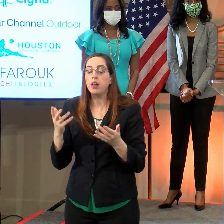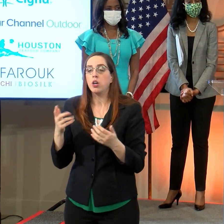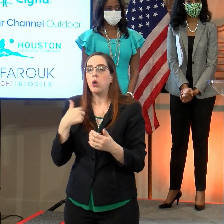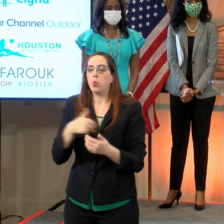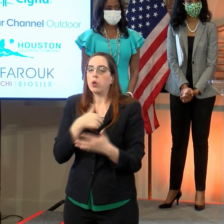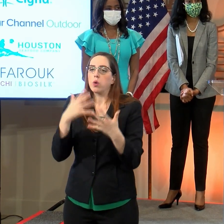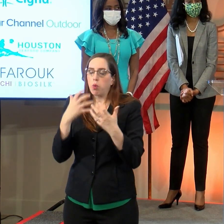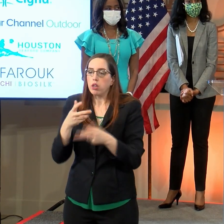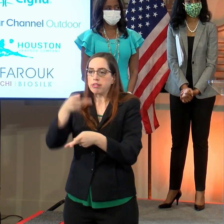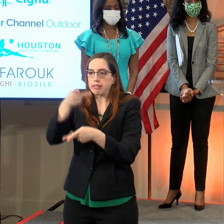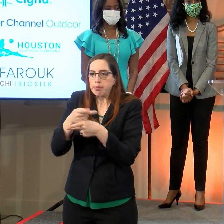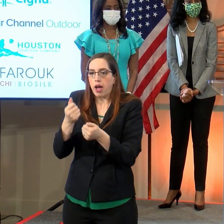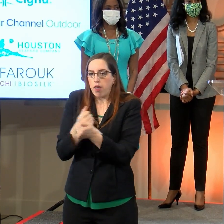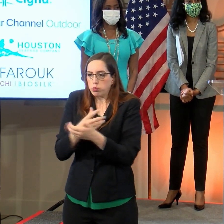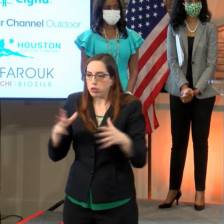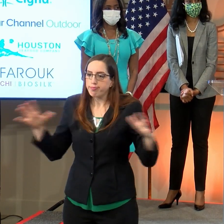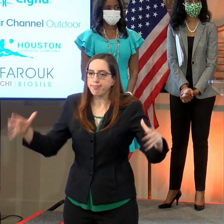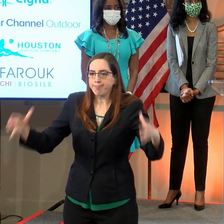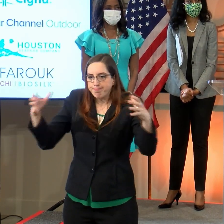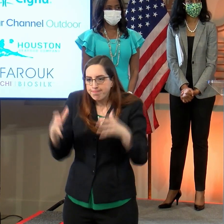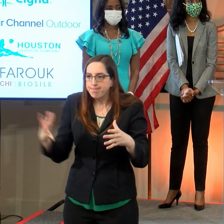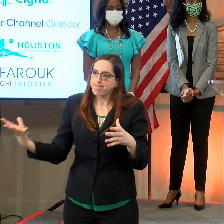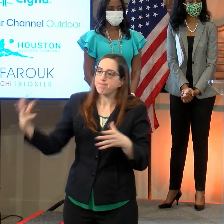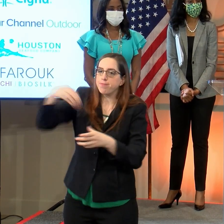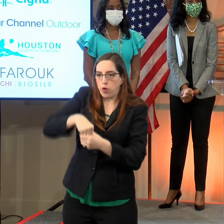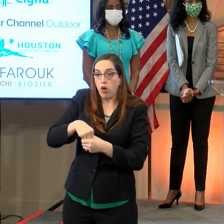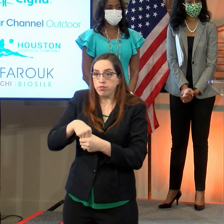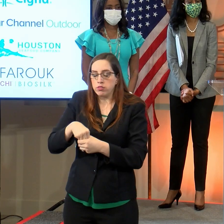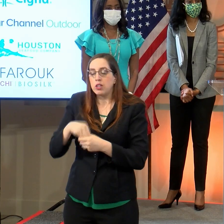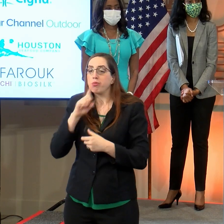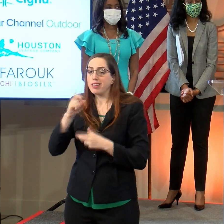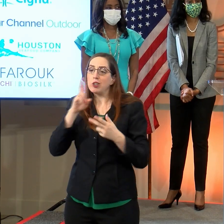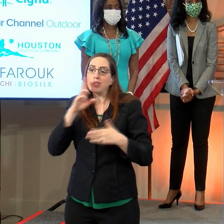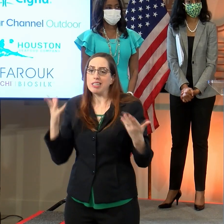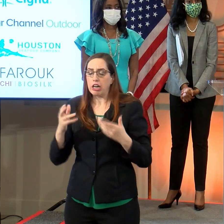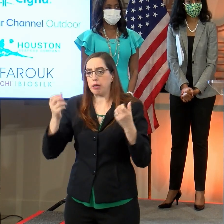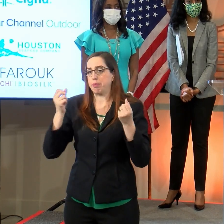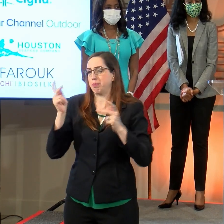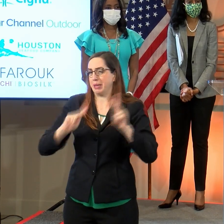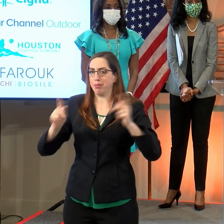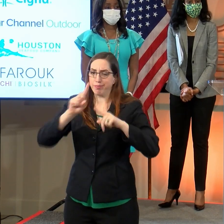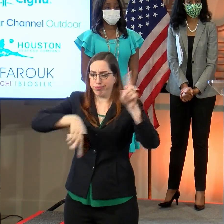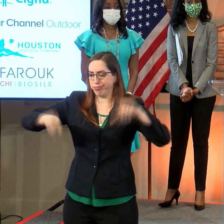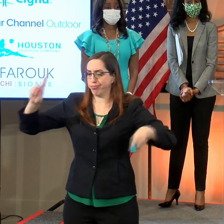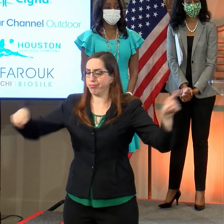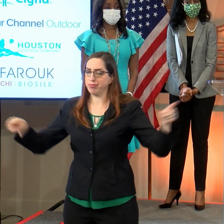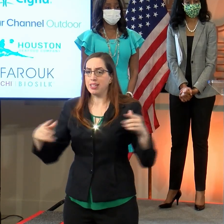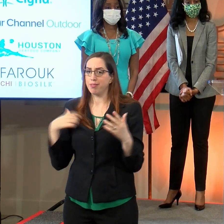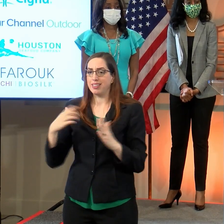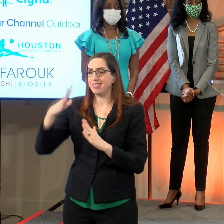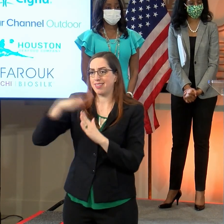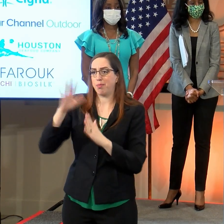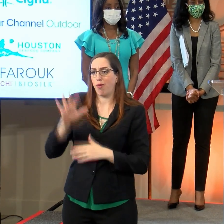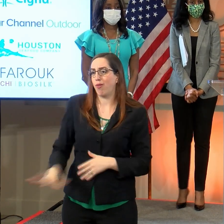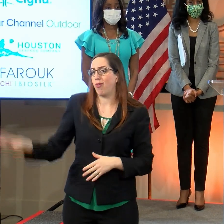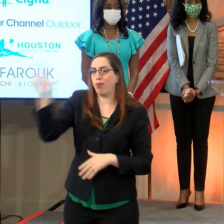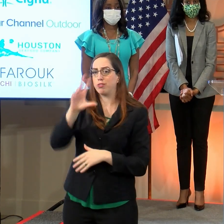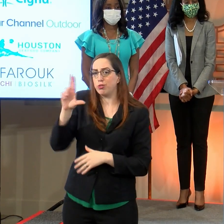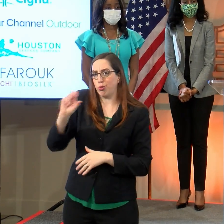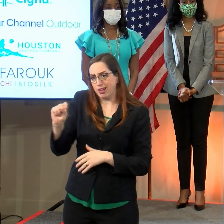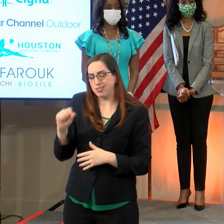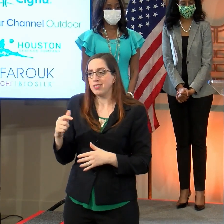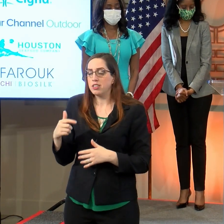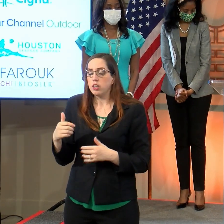leaving anyone behind. And the city of Houston is the most diverse city in the country. And in order to make sure